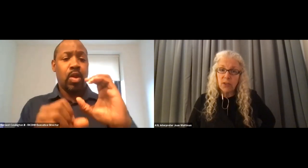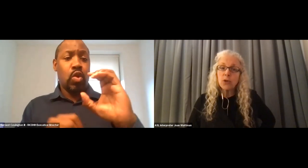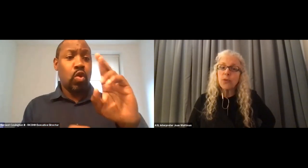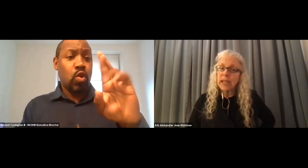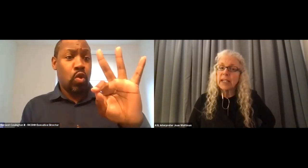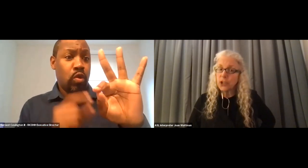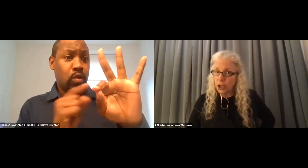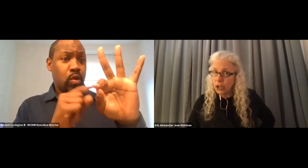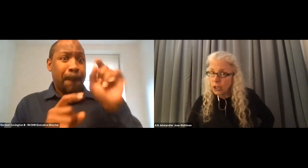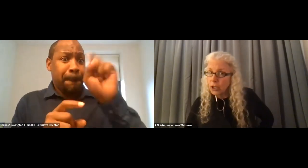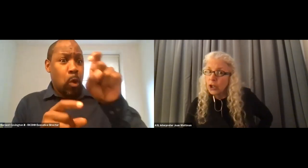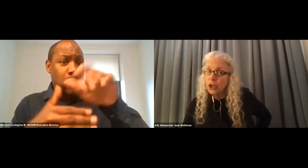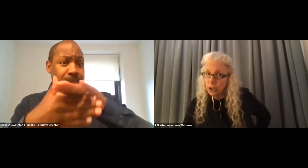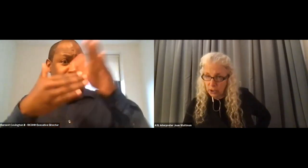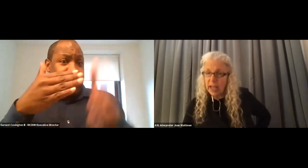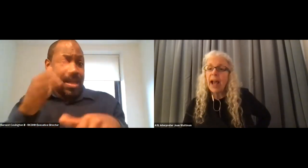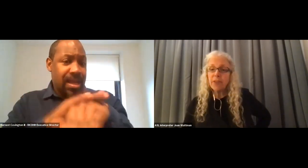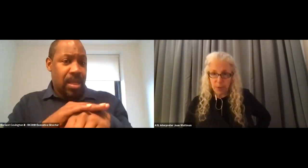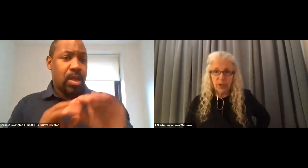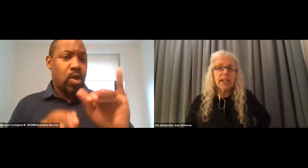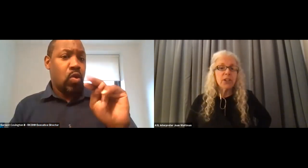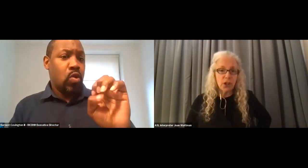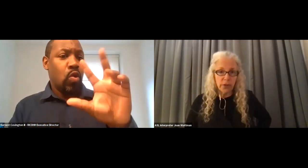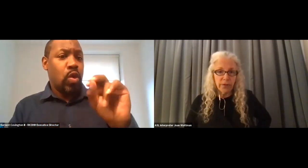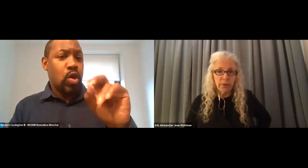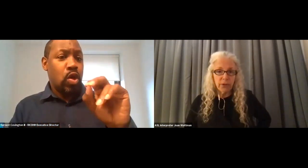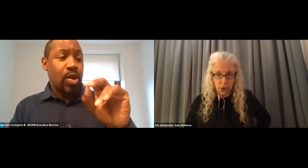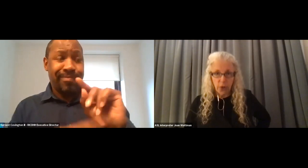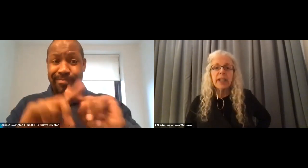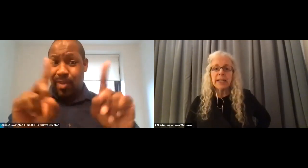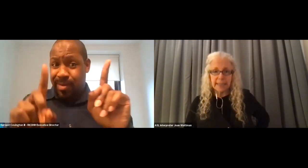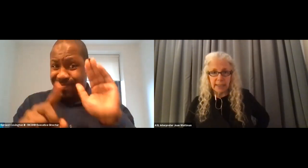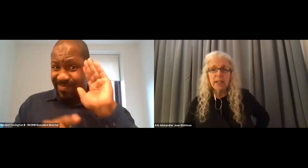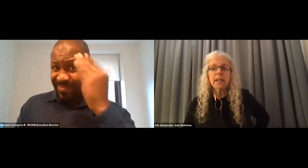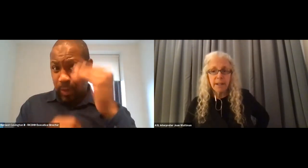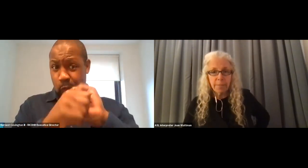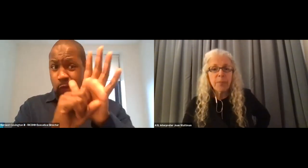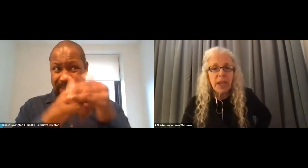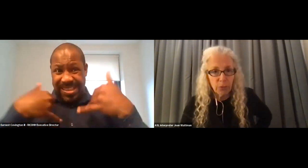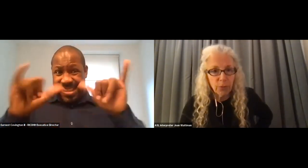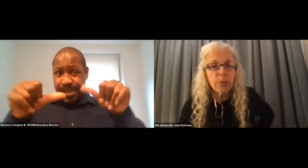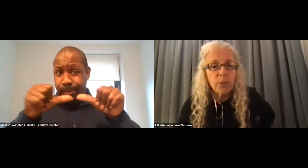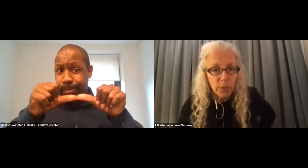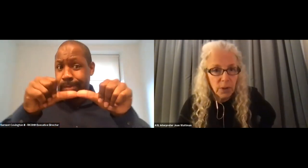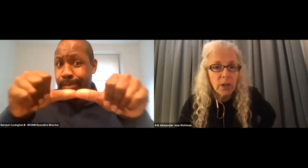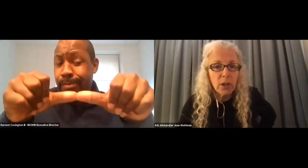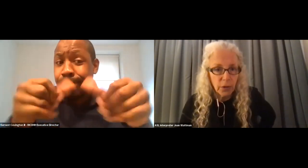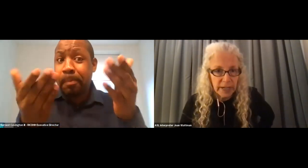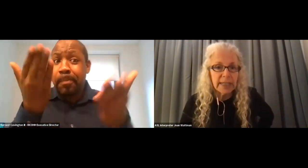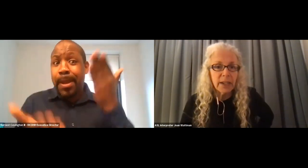Those are related to, they have to be related to COVID-19 and COVID-19